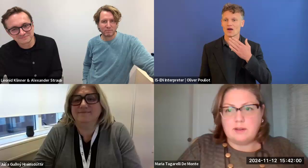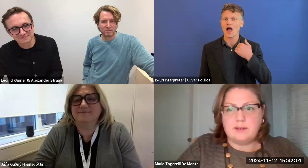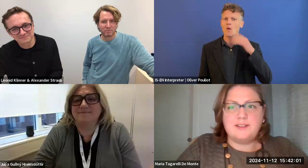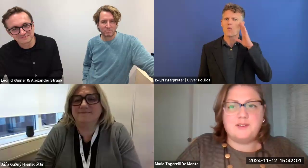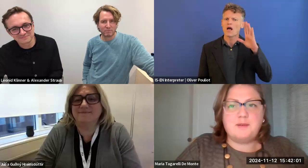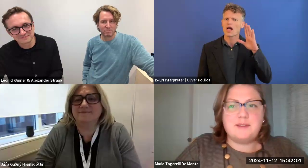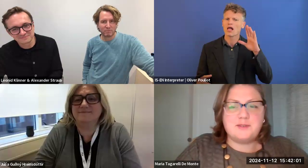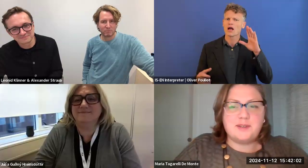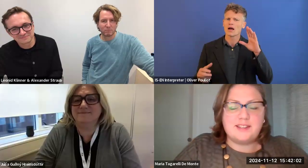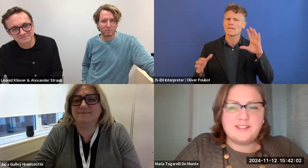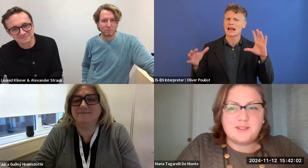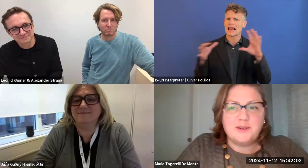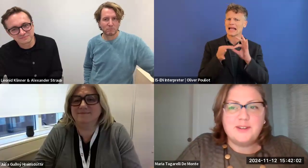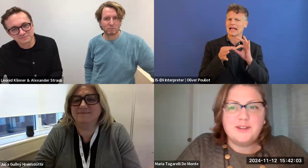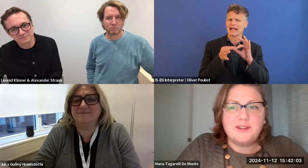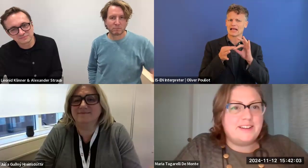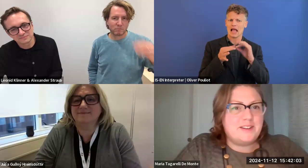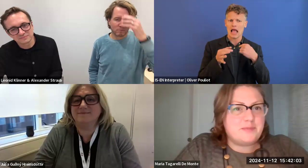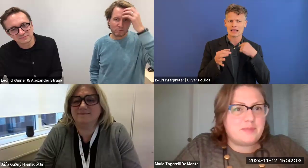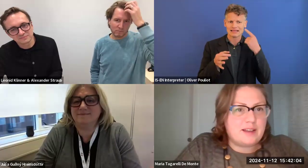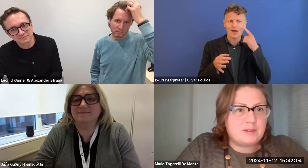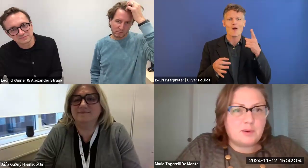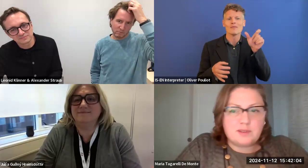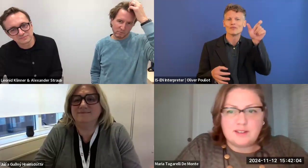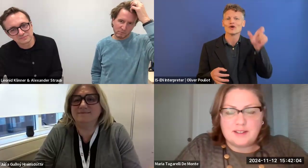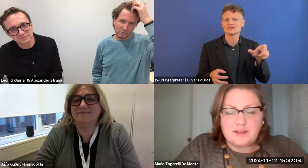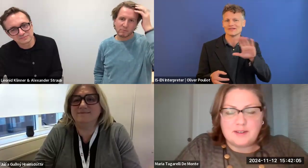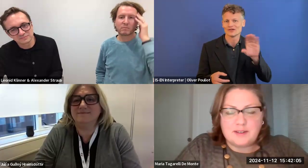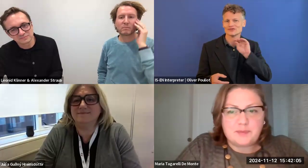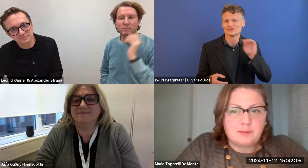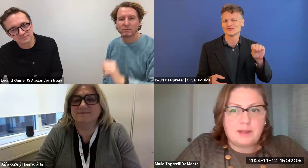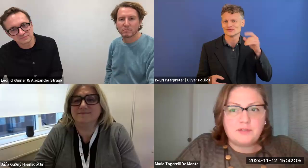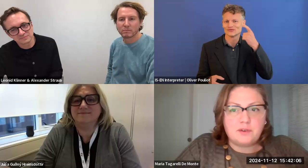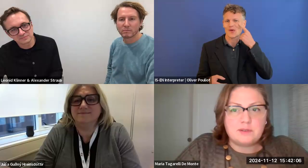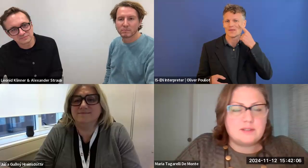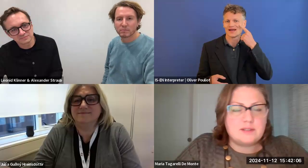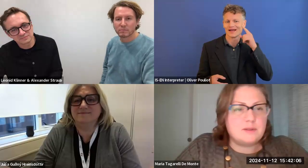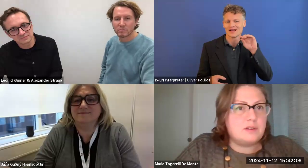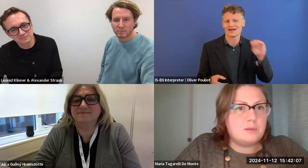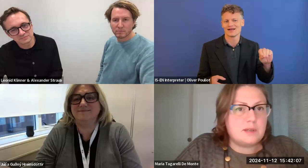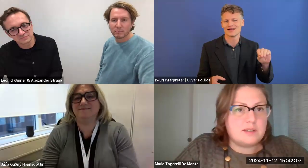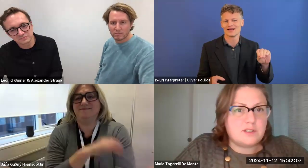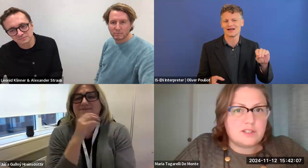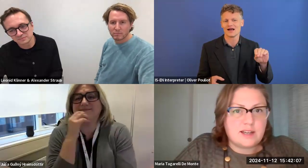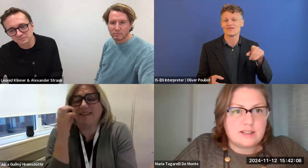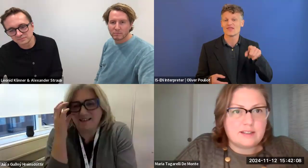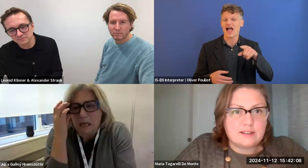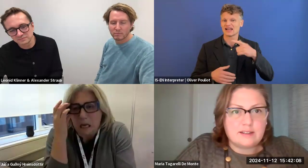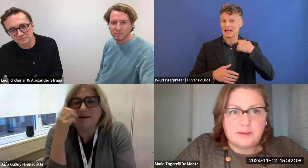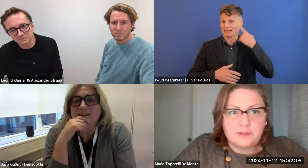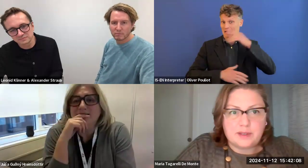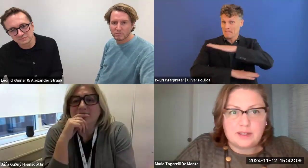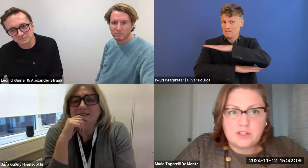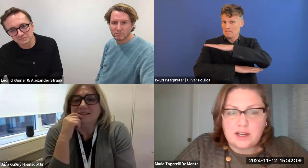Yeah, well, Tobias already did so. I suppose the platform is the one that Tobias just